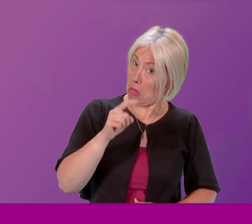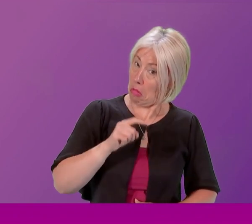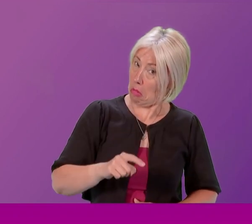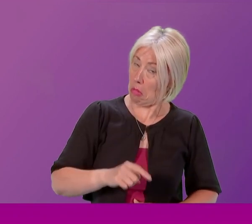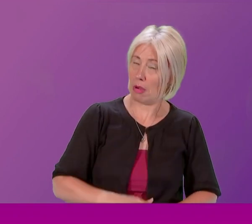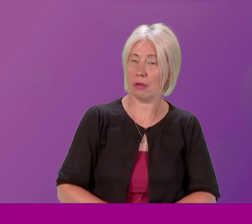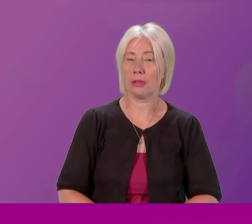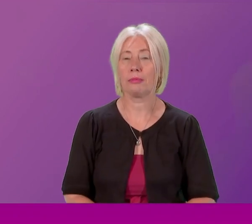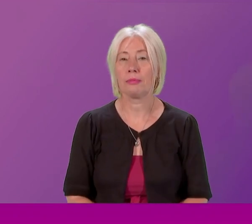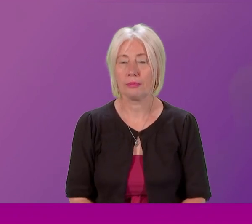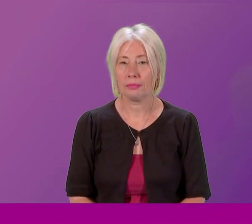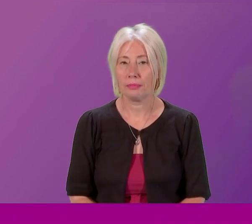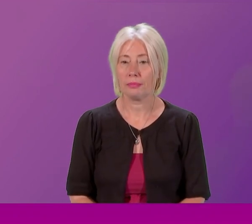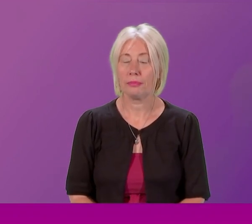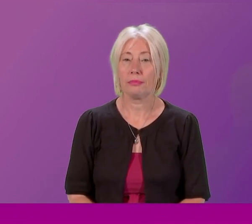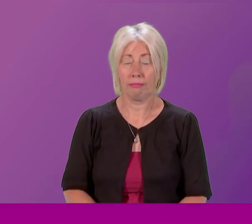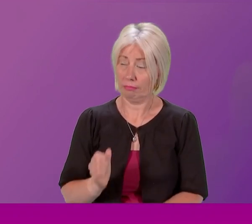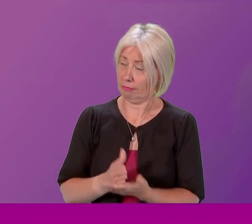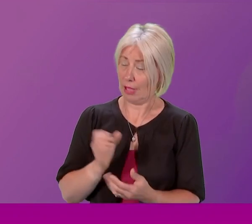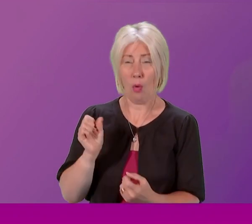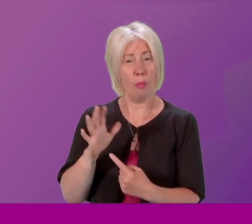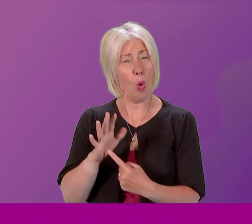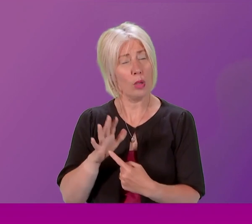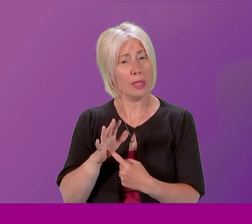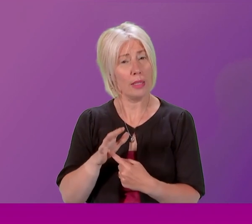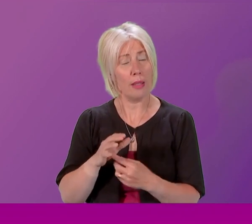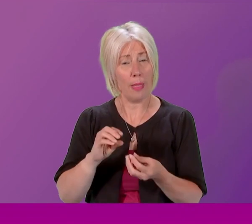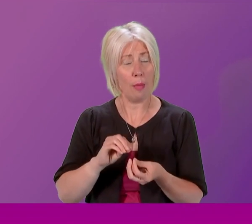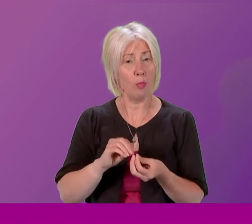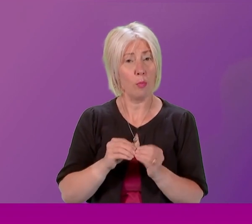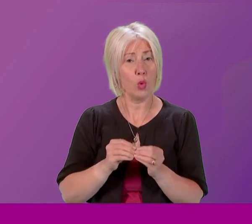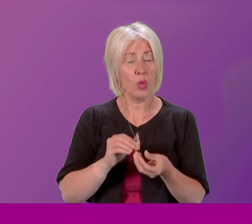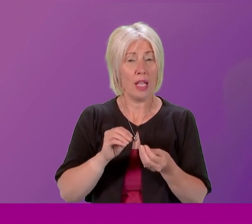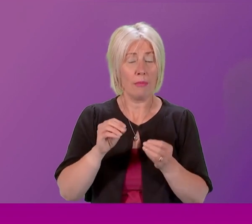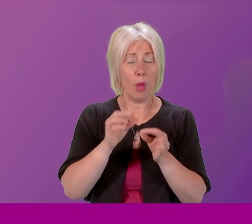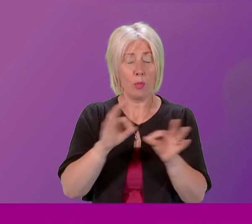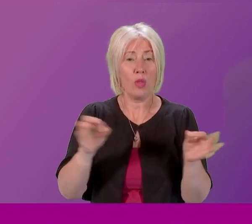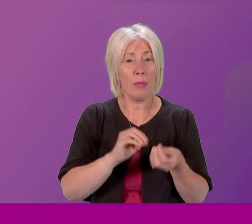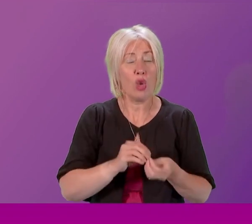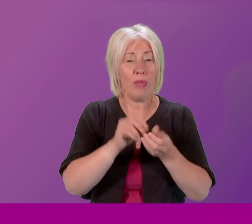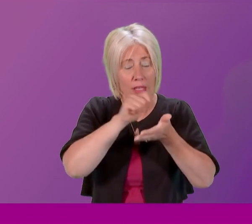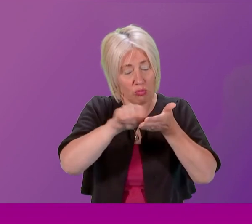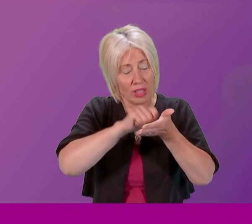Music is. How important is it that that music is composed by humans?